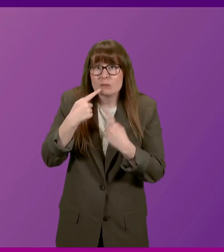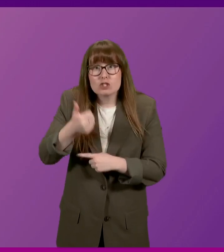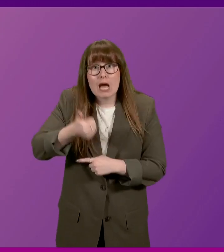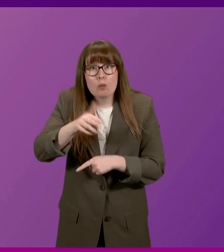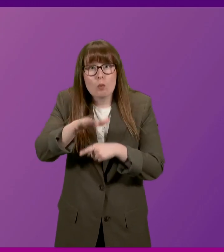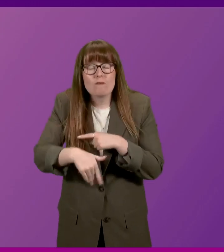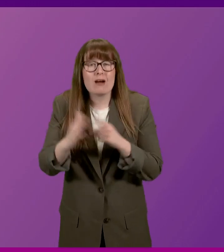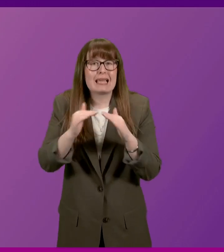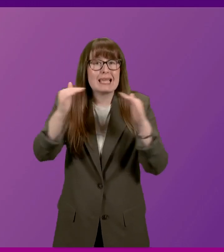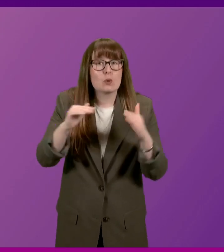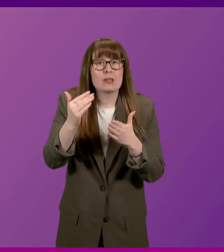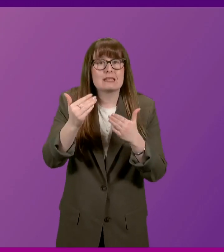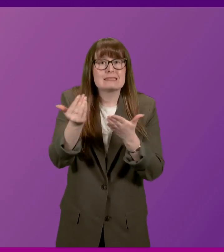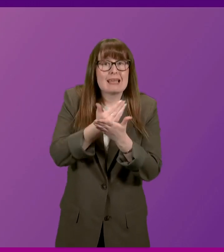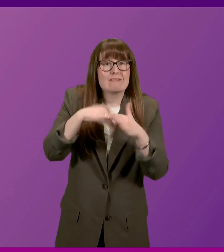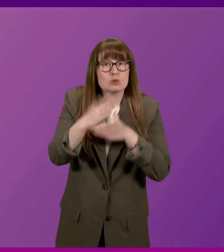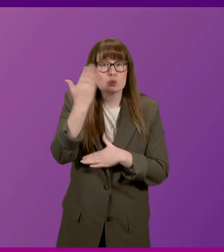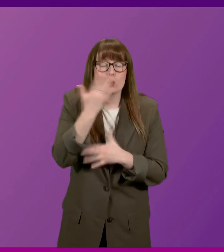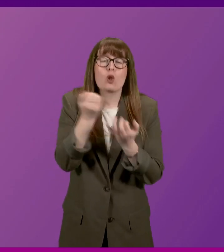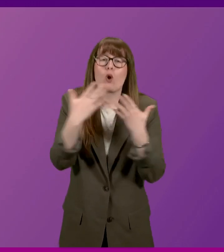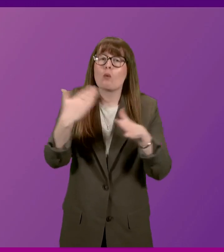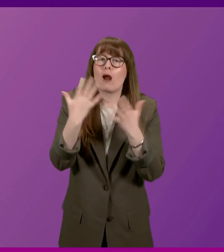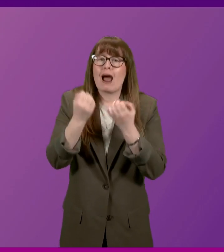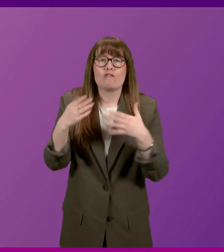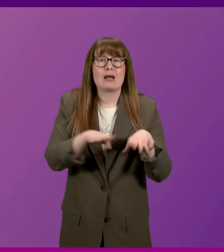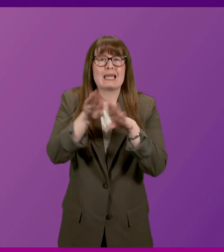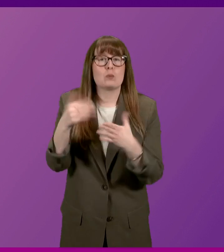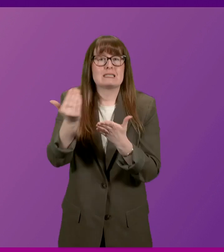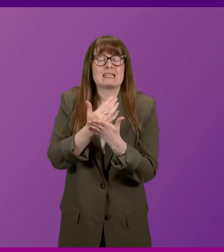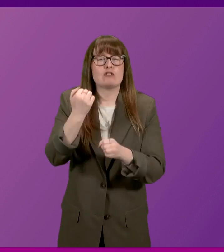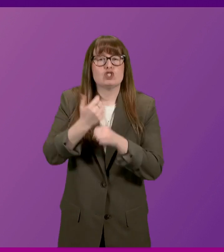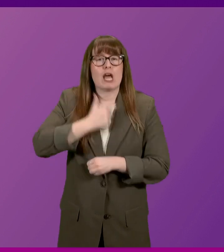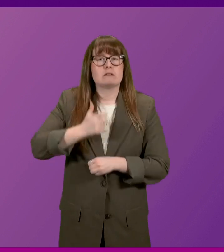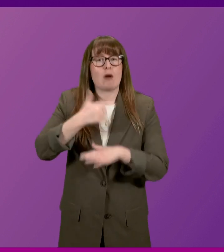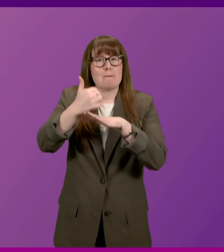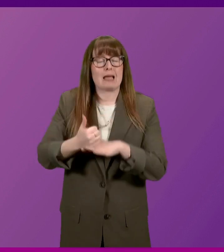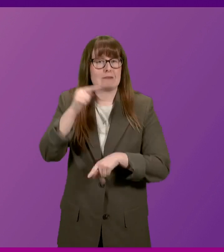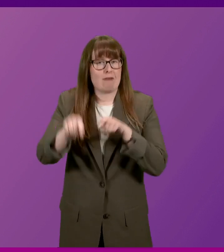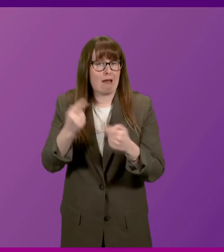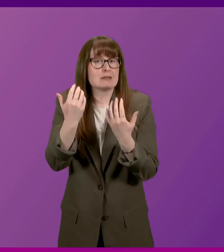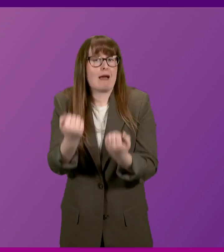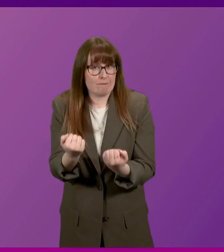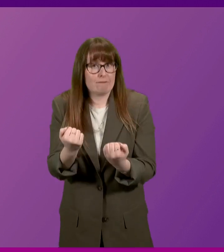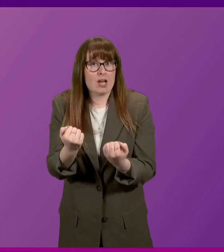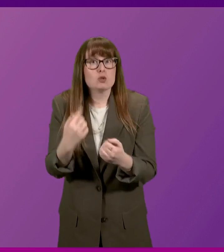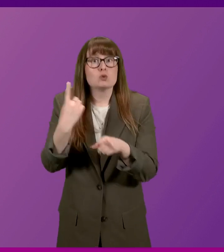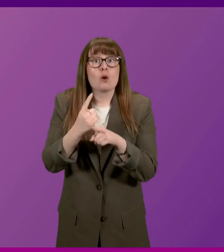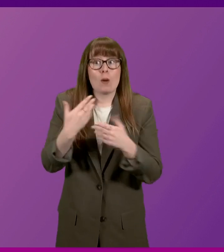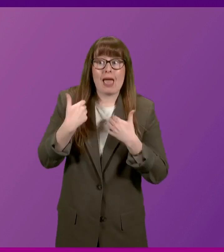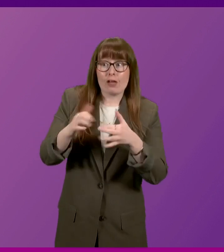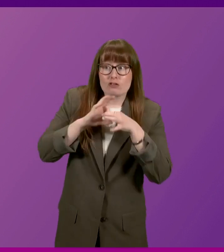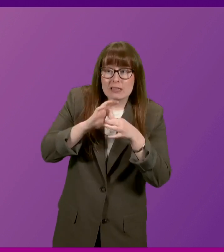being equally safe at school. We've got a lot of work going on in the equally safe gender-based violence arena. So in terms of healthy